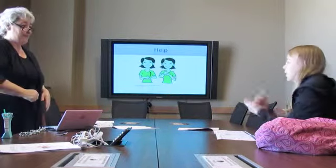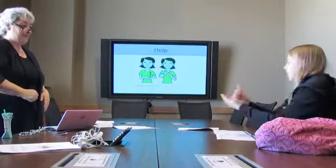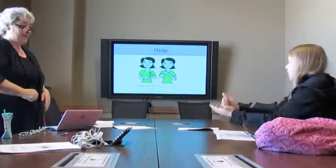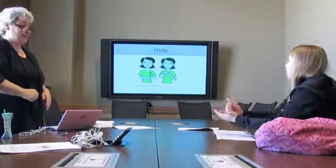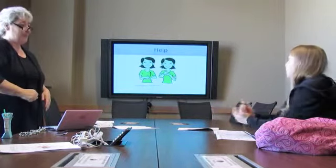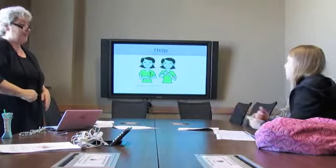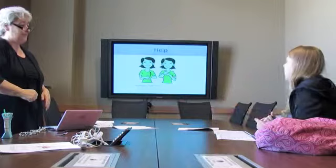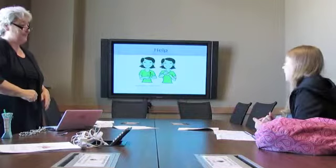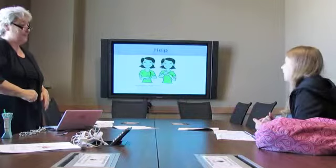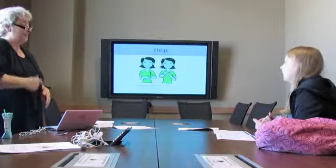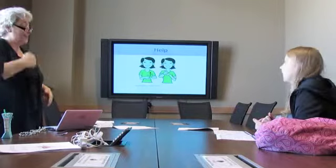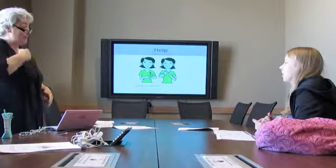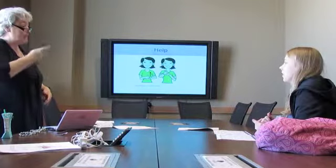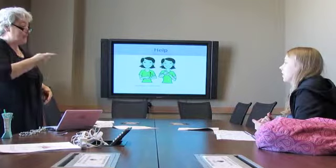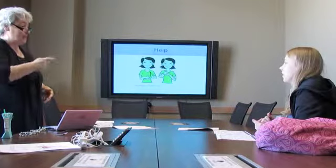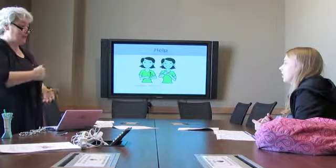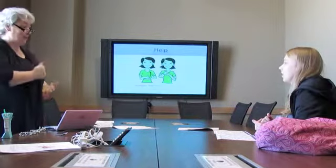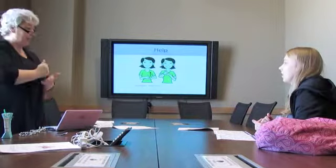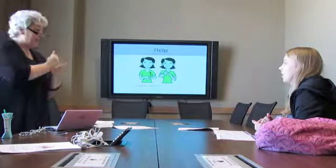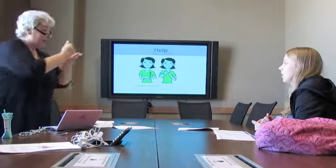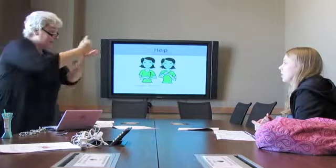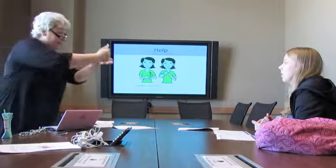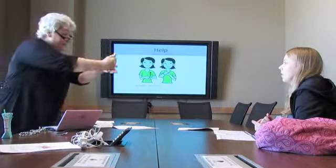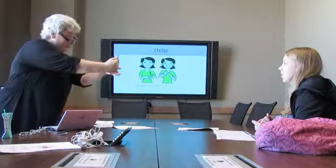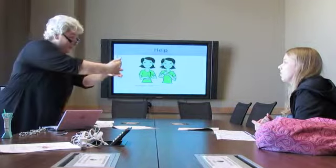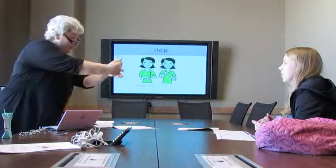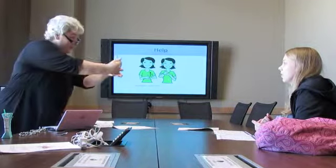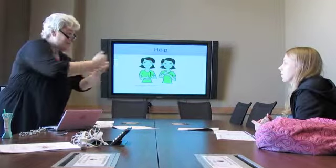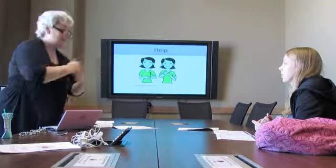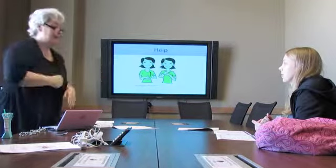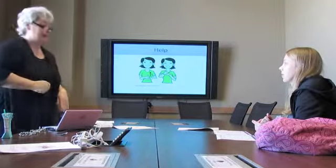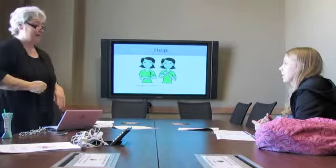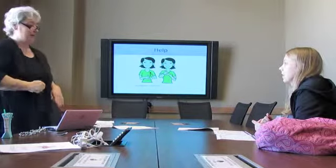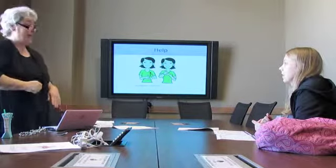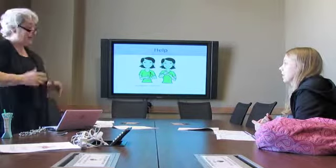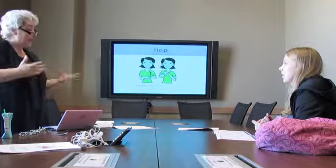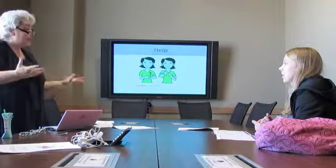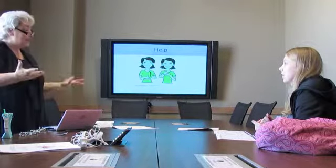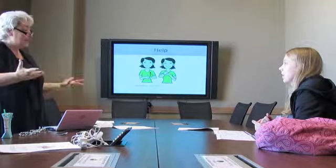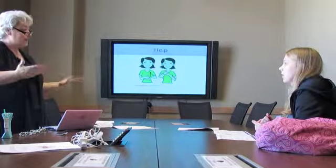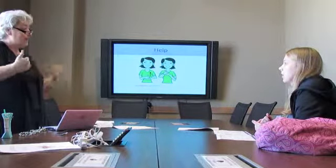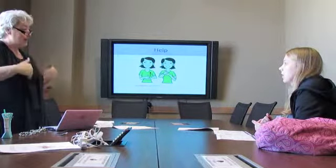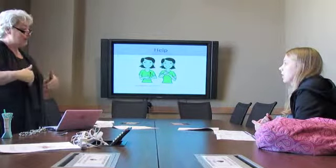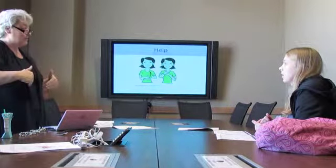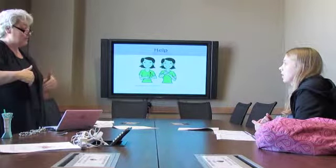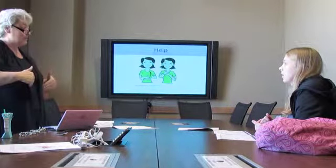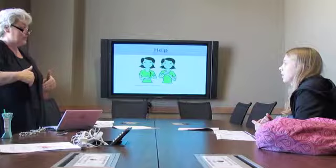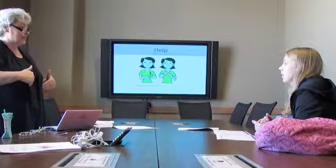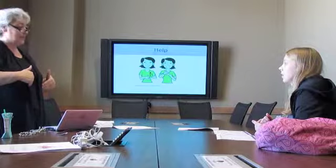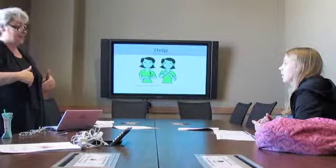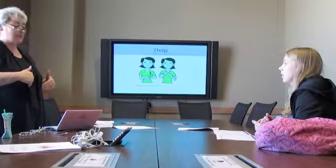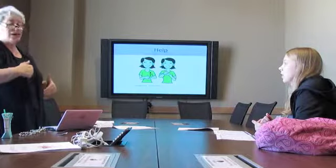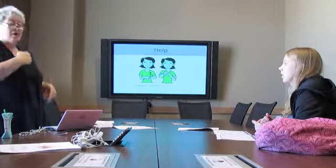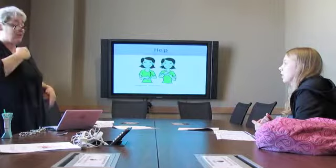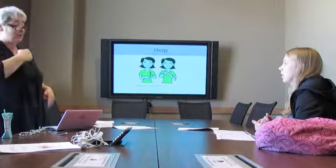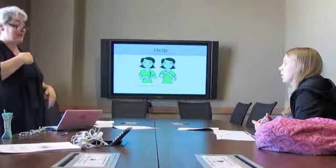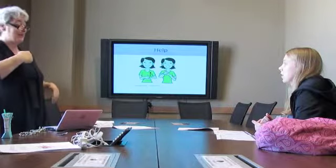Okay. So, if I'm asking you, can I help you? Mm-hmm. And that is actually how you would do it in sign language. You wouldn't